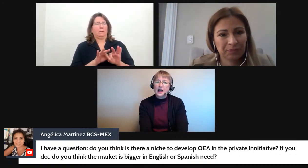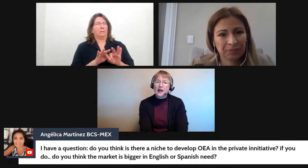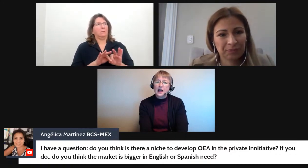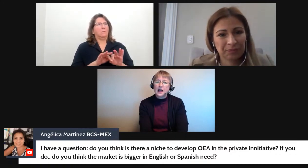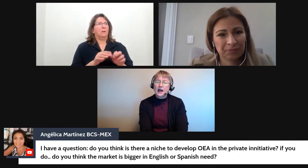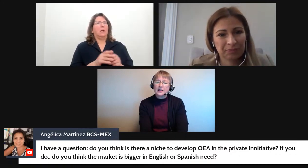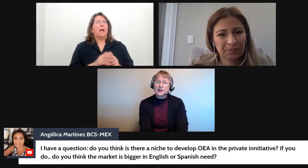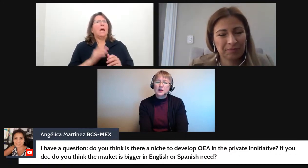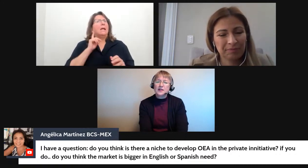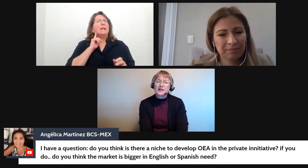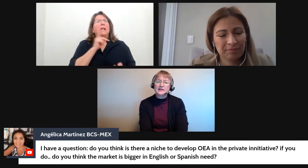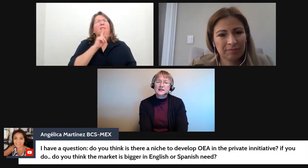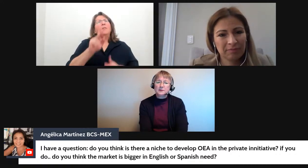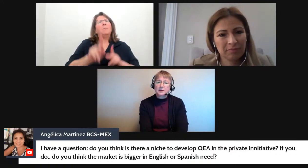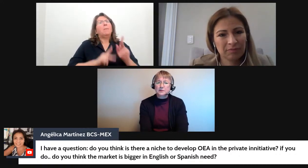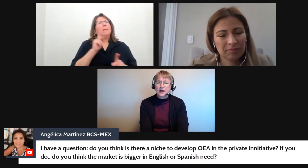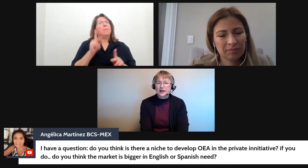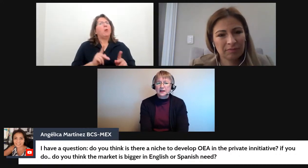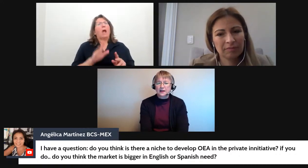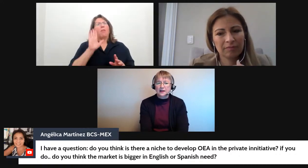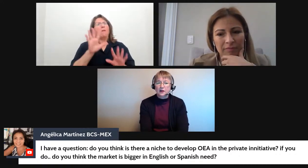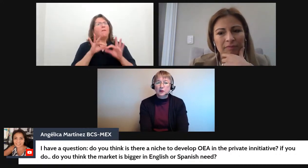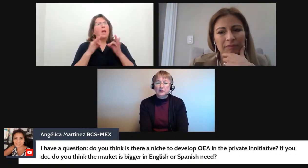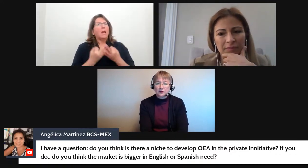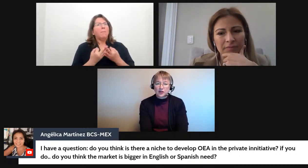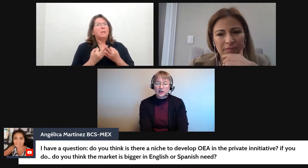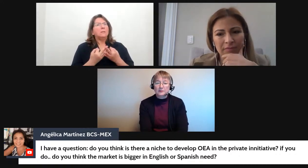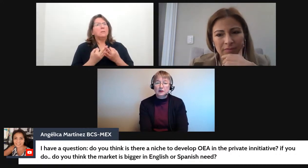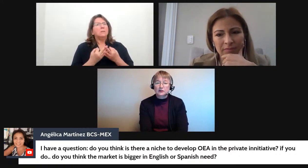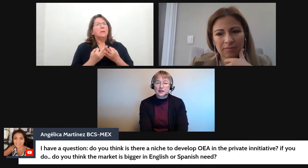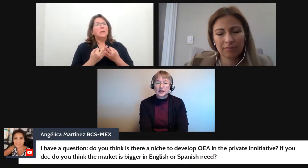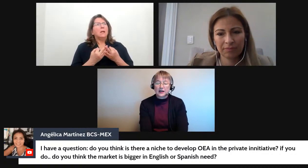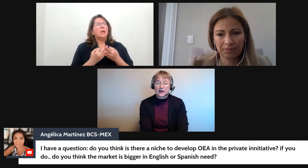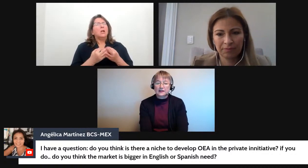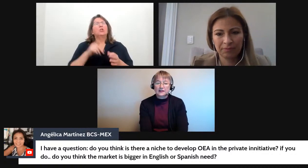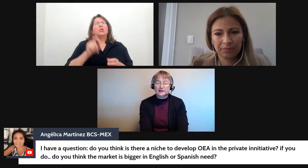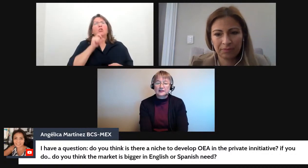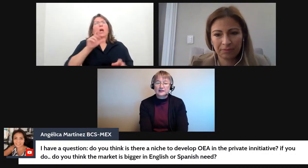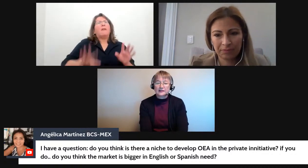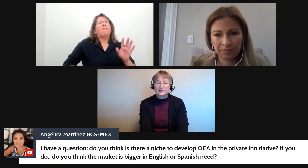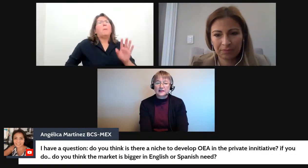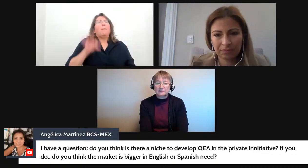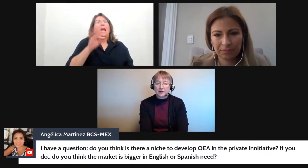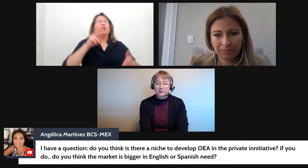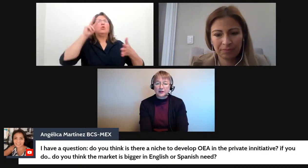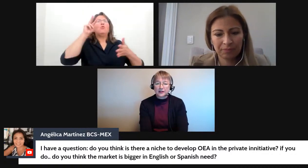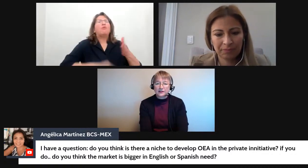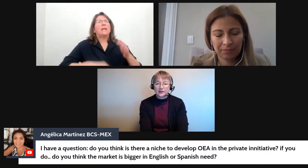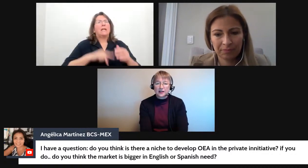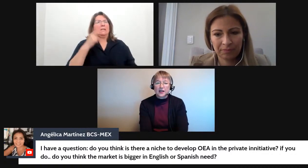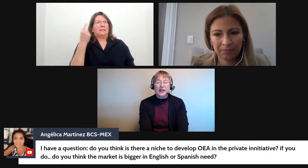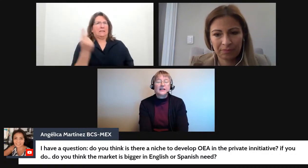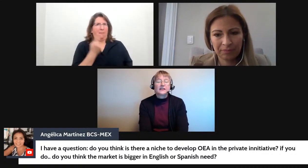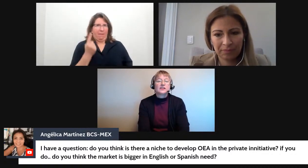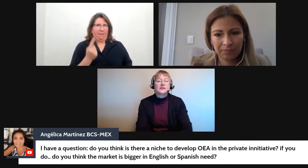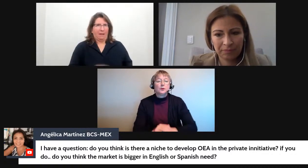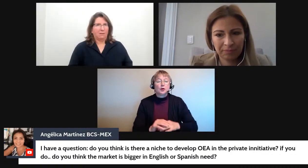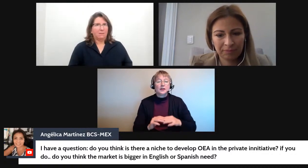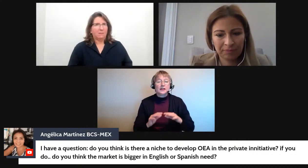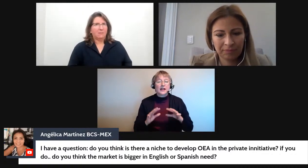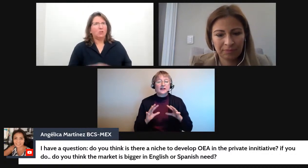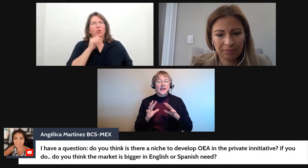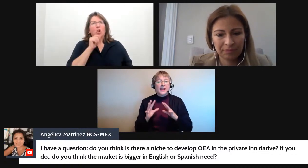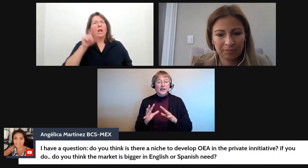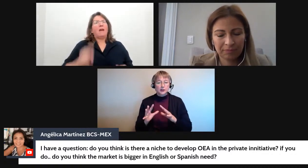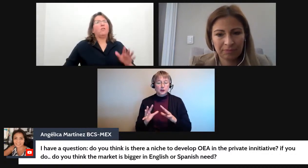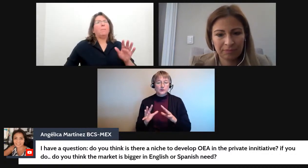I I think one thing to keep in mind if we're talking about the deaf population, it's just